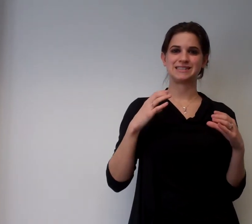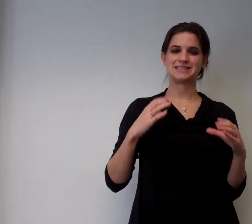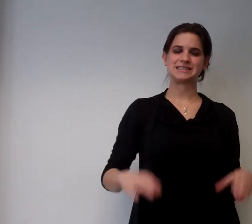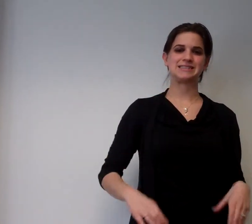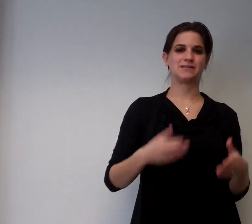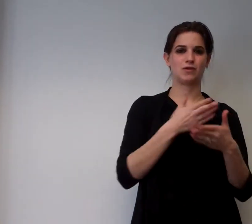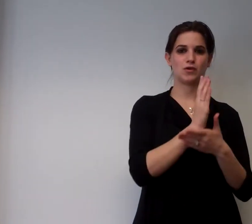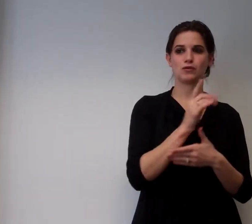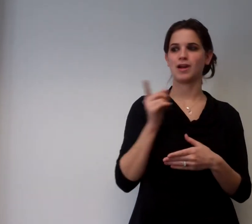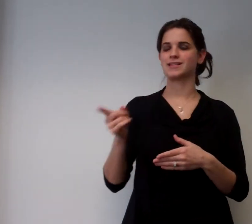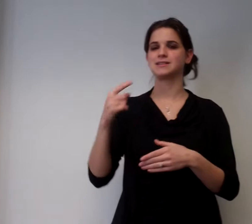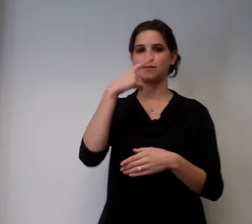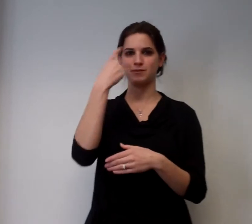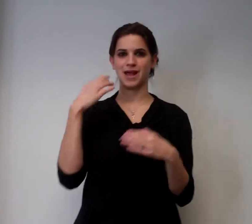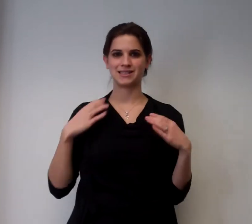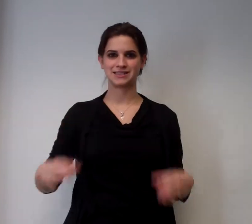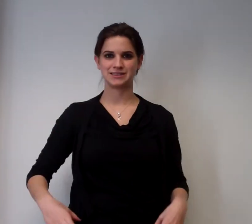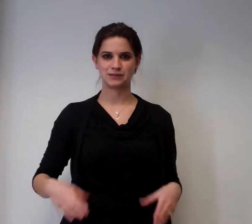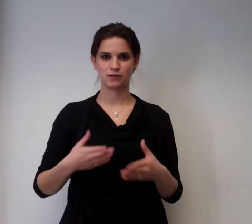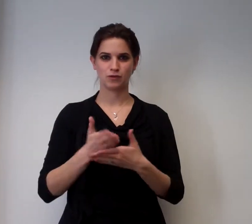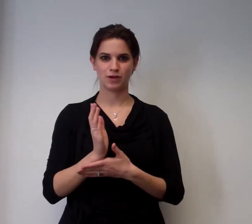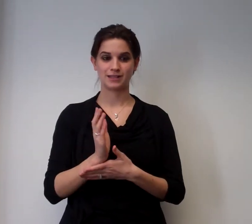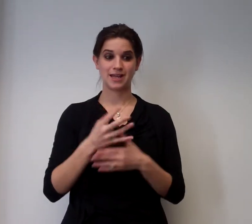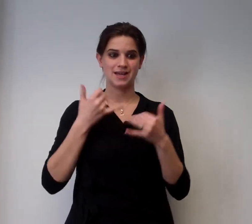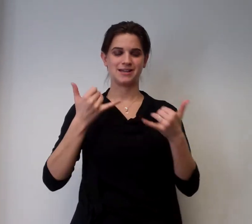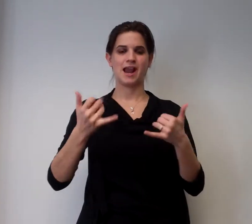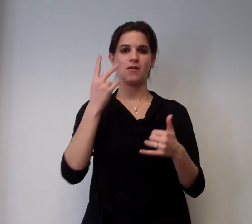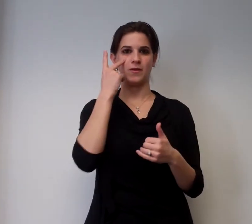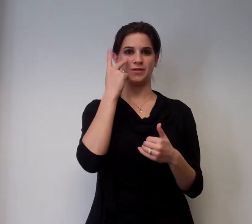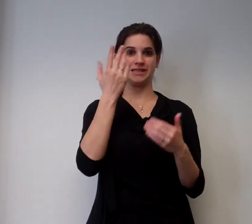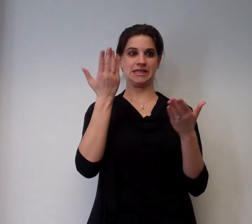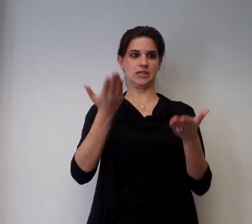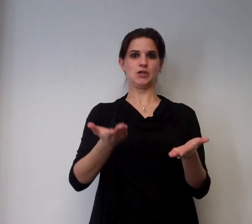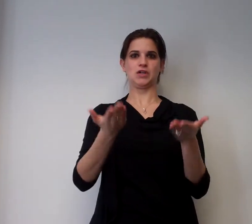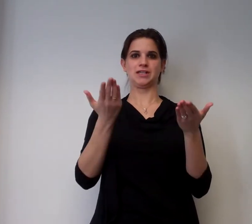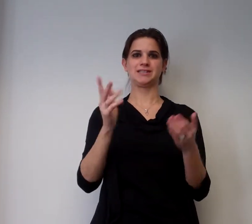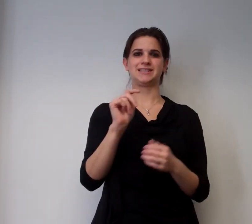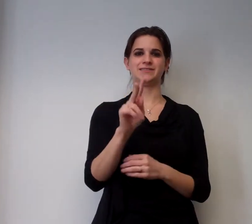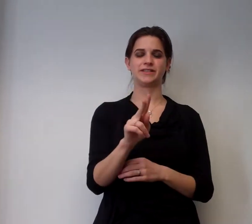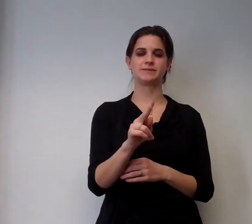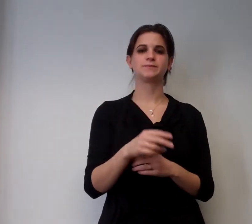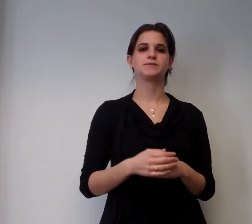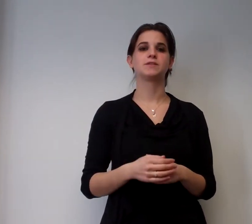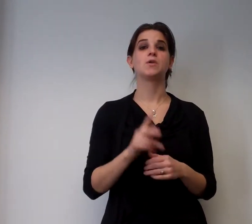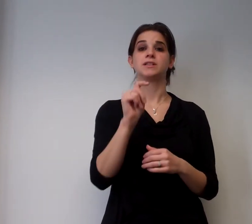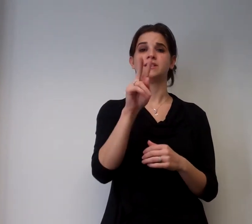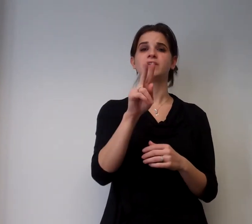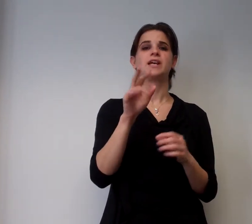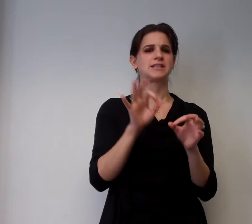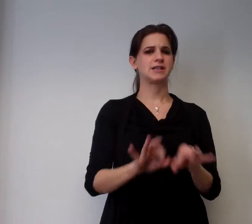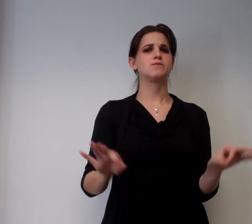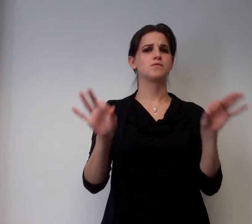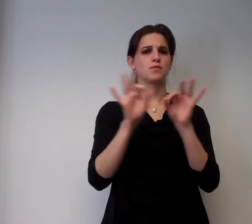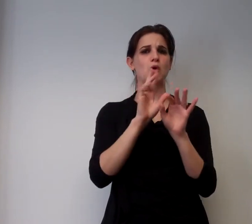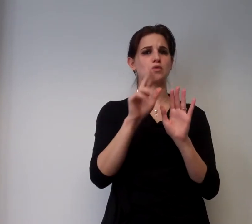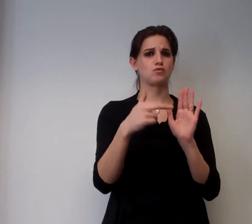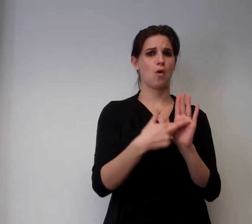to them. And now they were seeing it firsthand on television. So TV plays an important role, I think, in this too. And there was the African independence